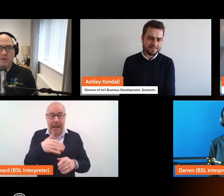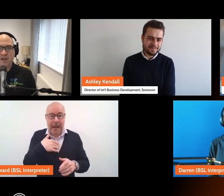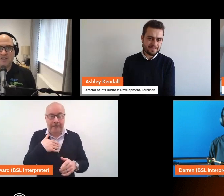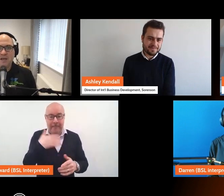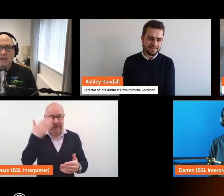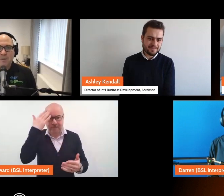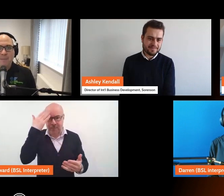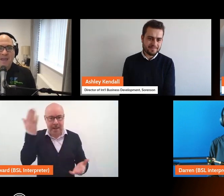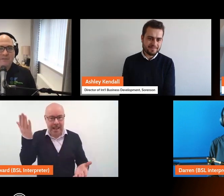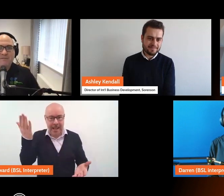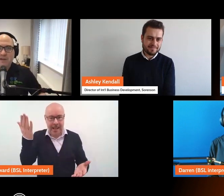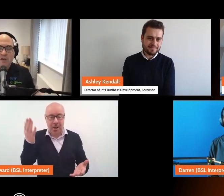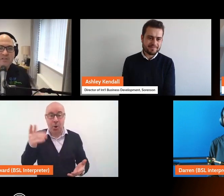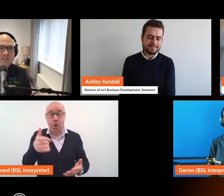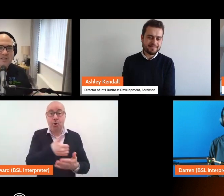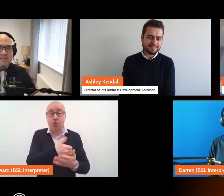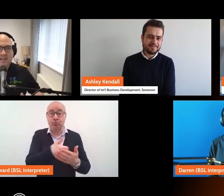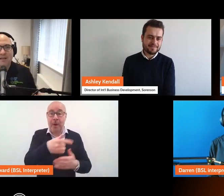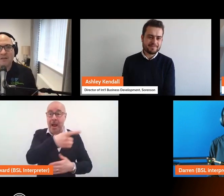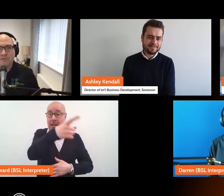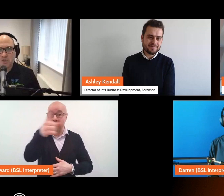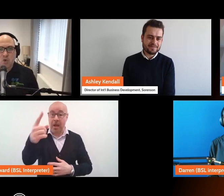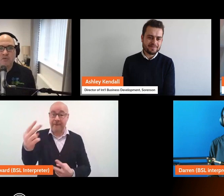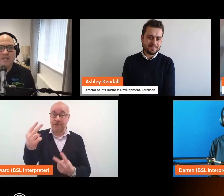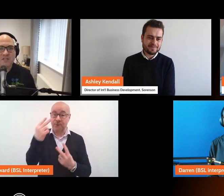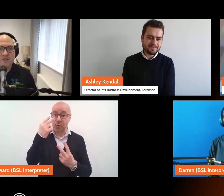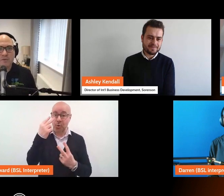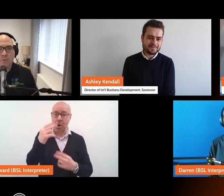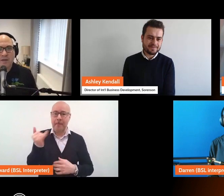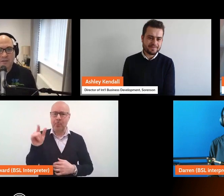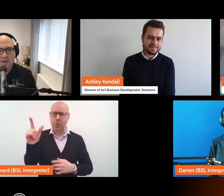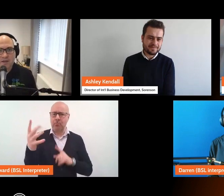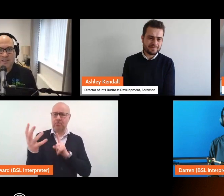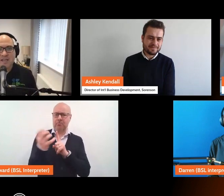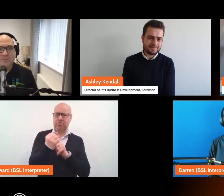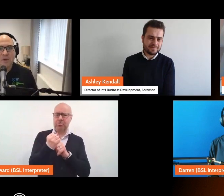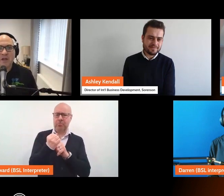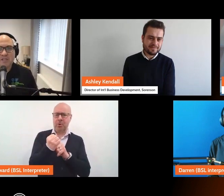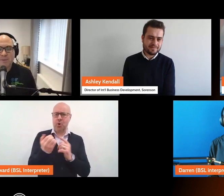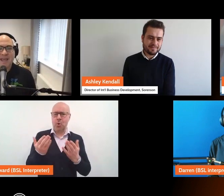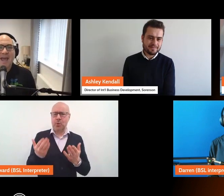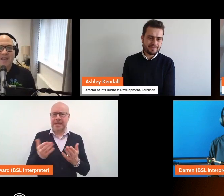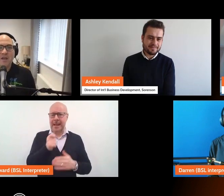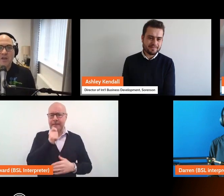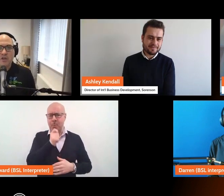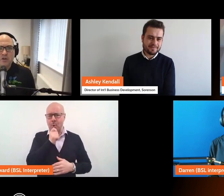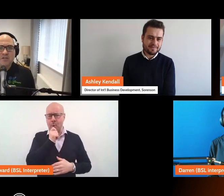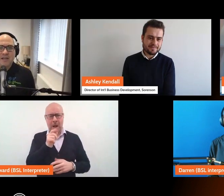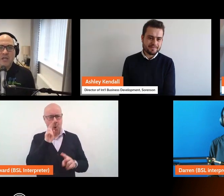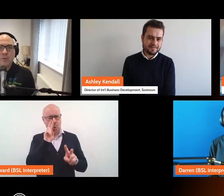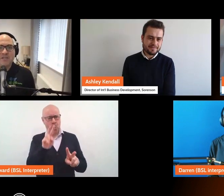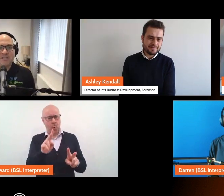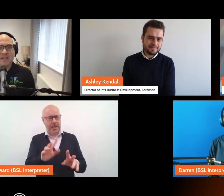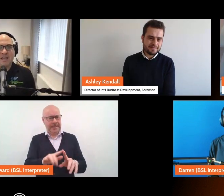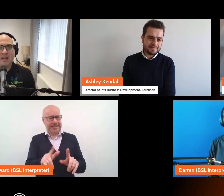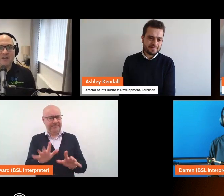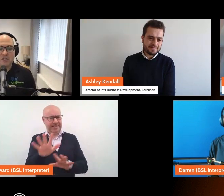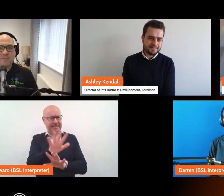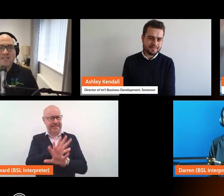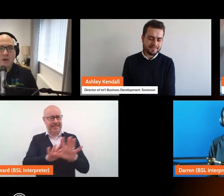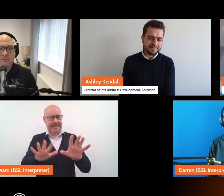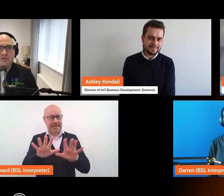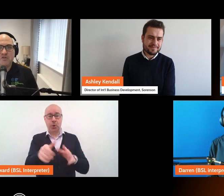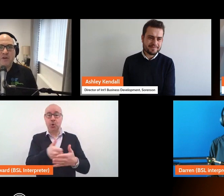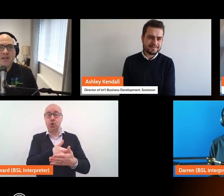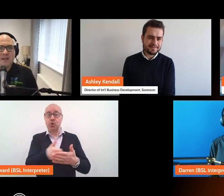of the podcast may have even noticed a subtle difference already just with the way that today's podcast began. Usually you would see